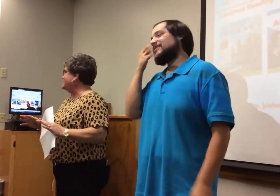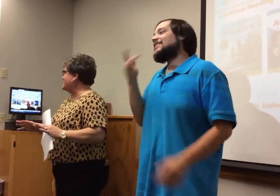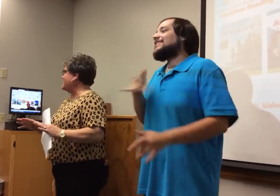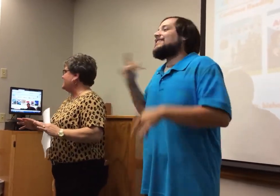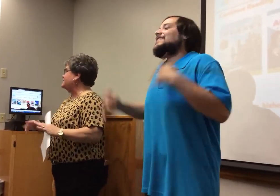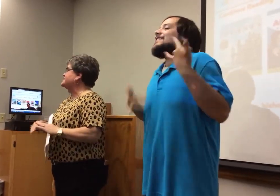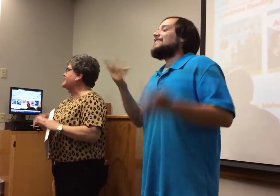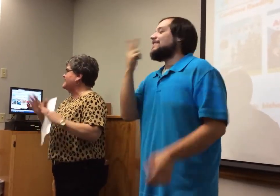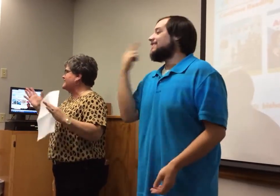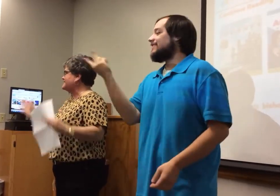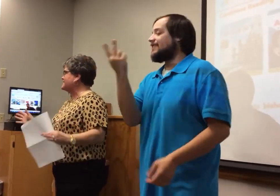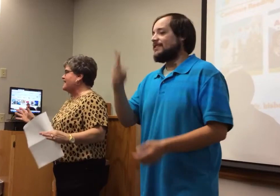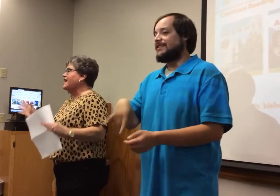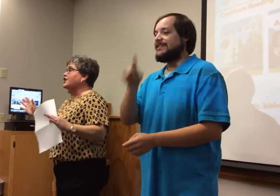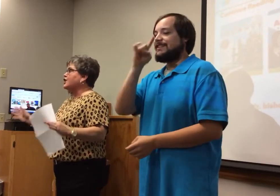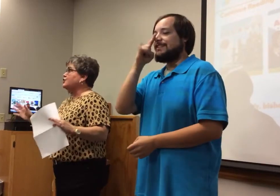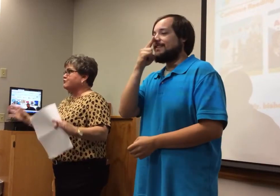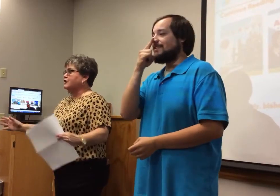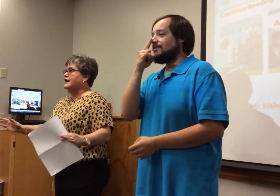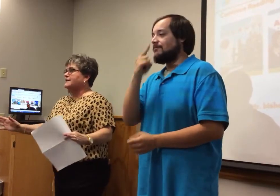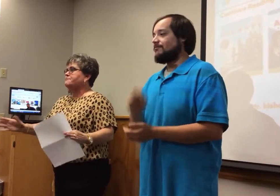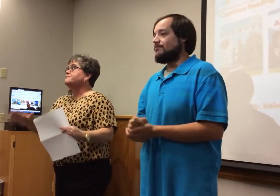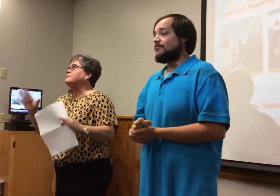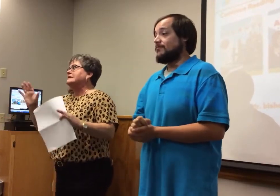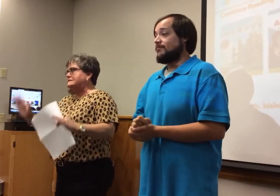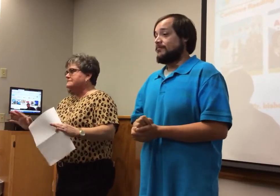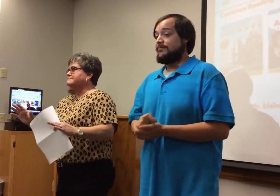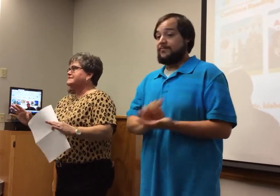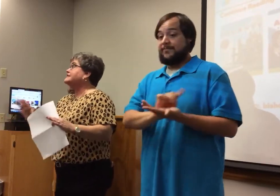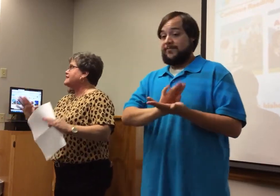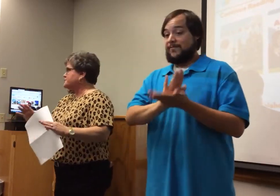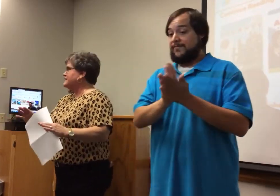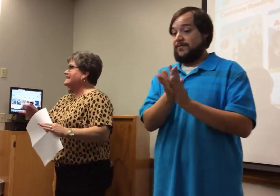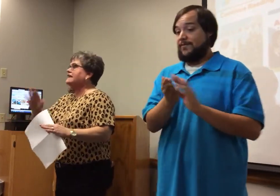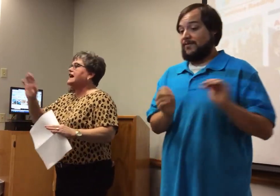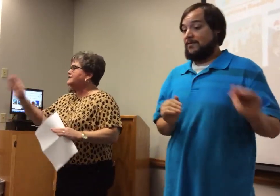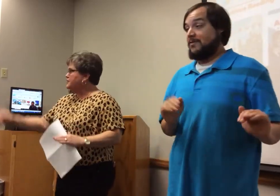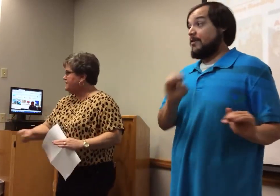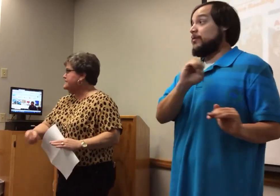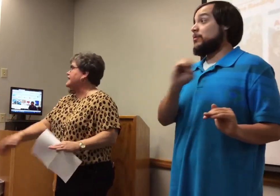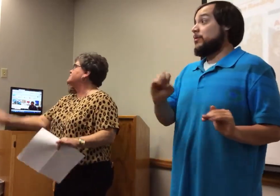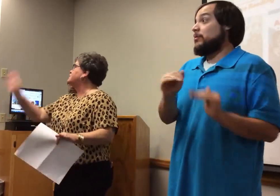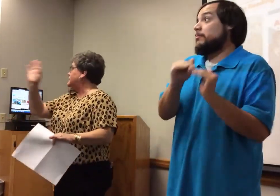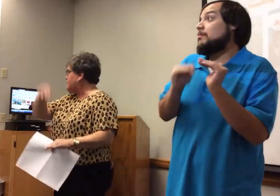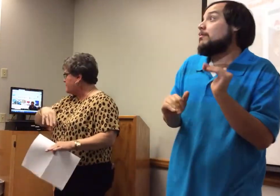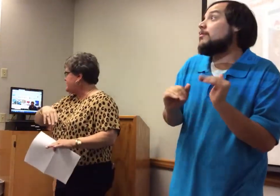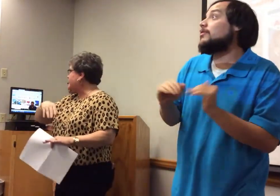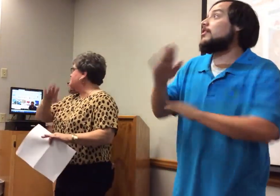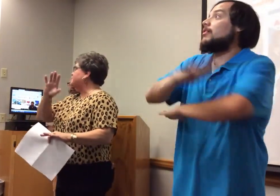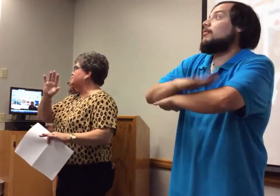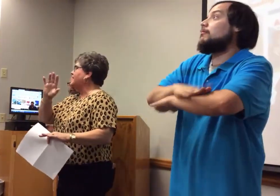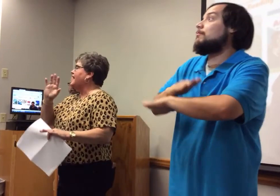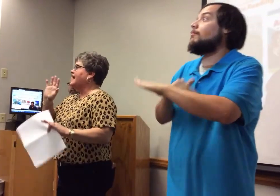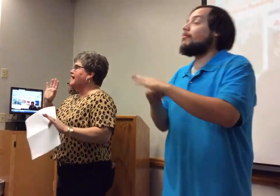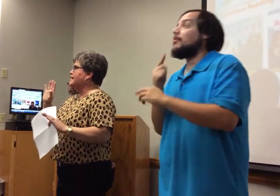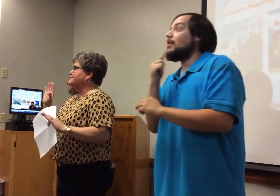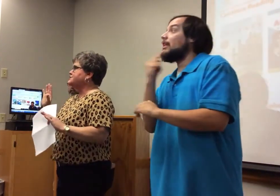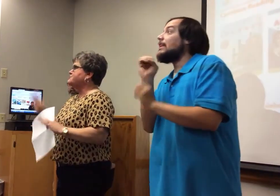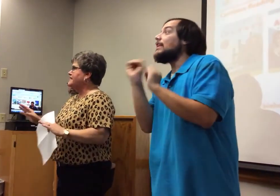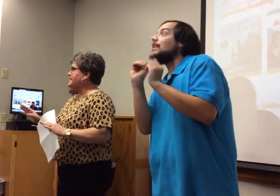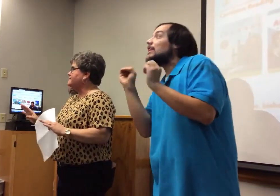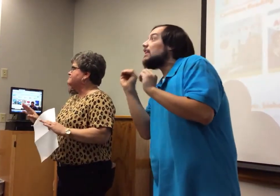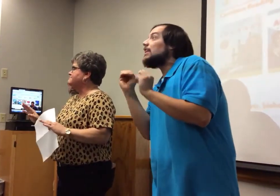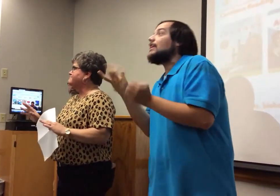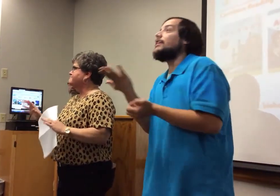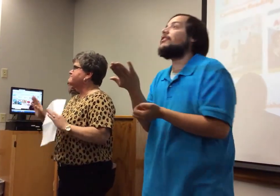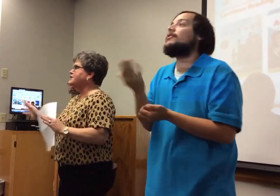exciting to see those kids go from literally underneath the table, on top of the table,